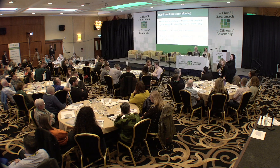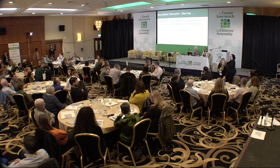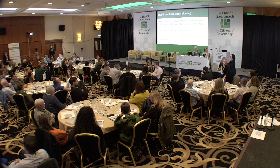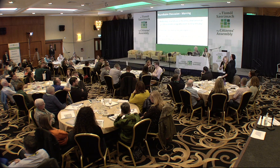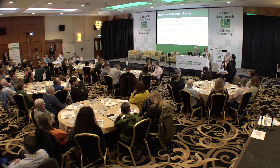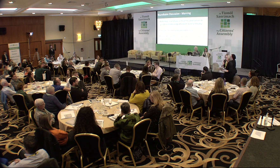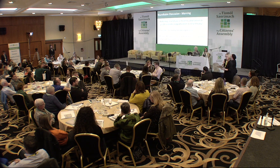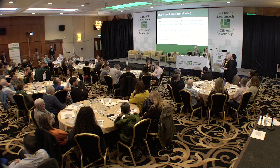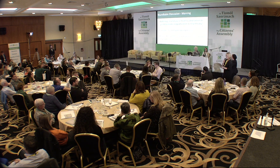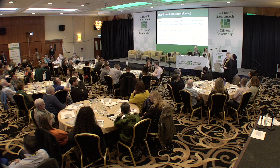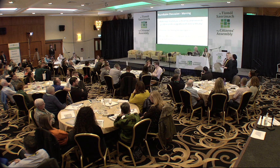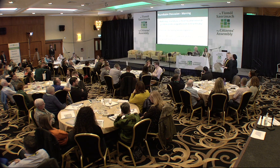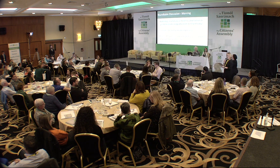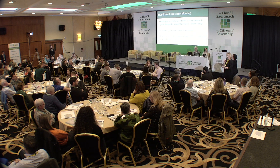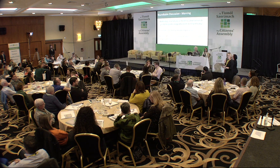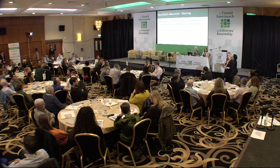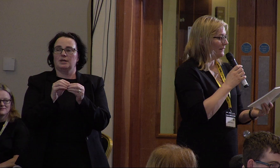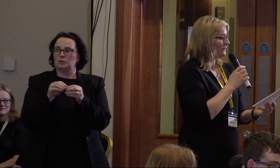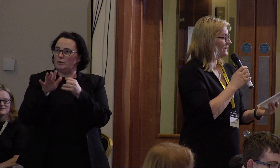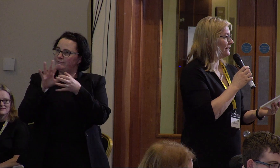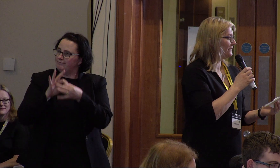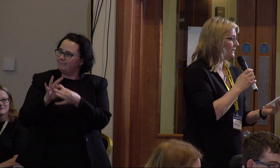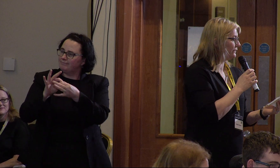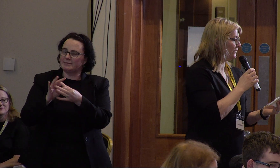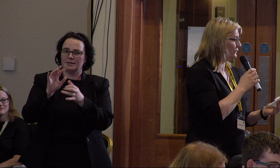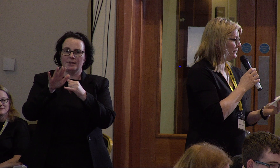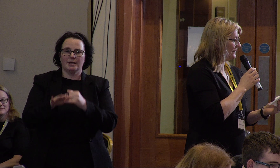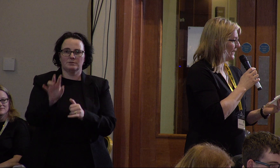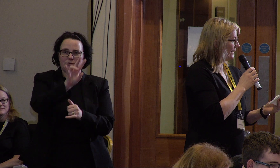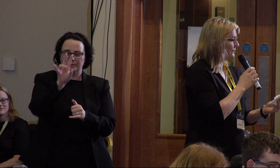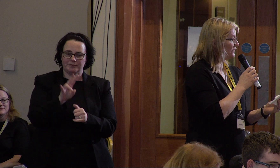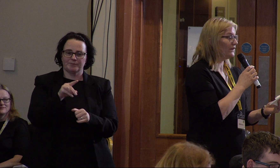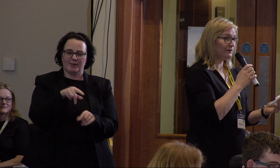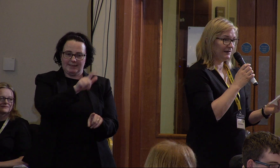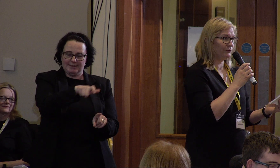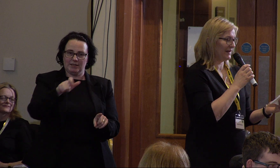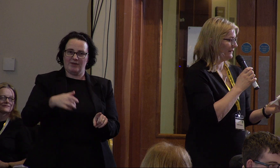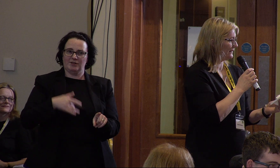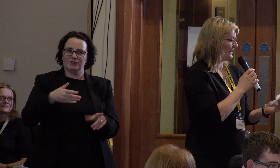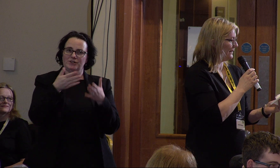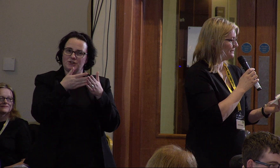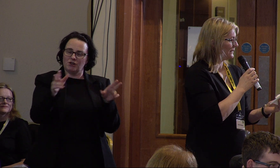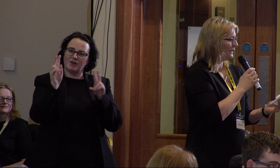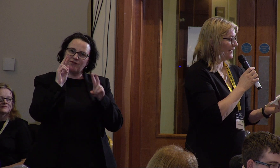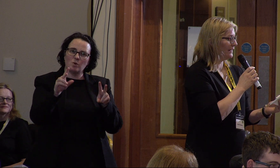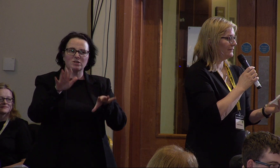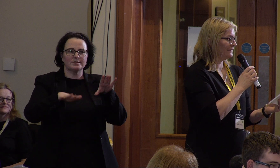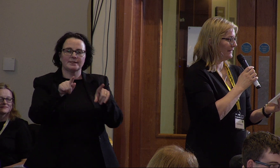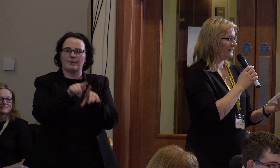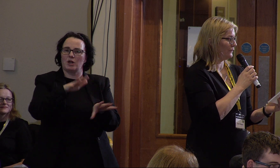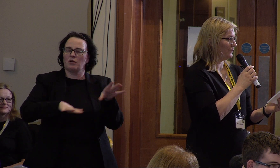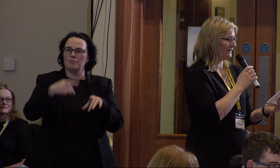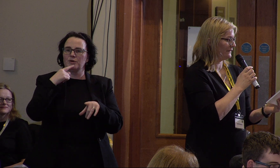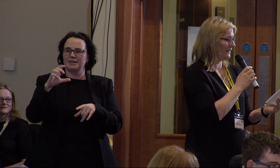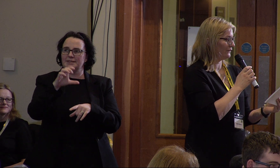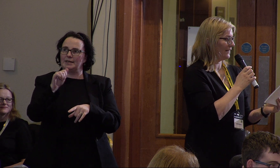Finally, in relation to the final question, the citizens' views generally remained the same. The